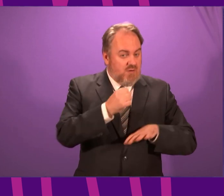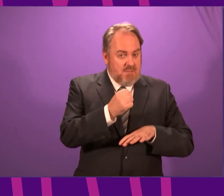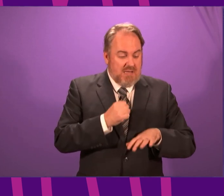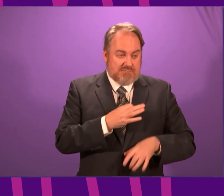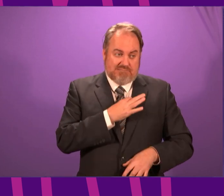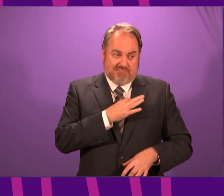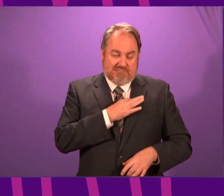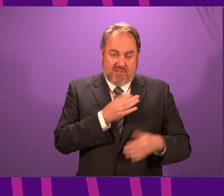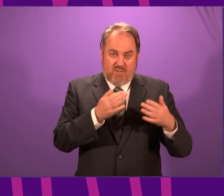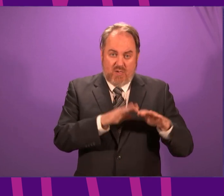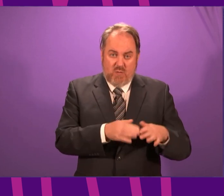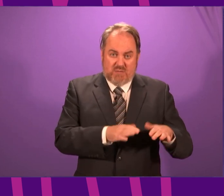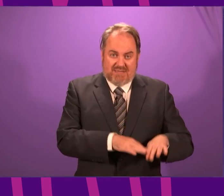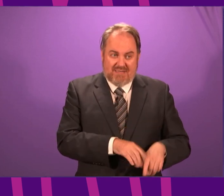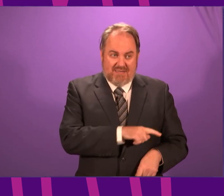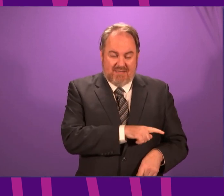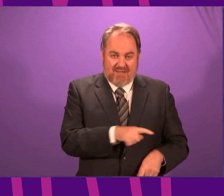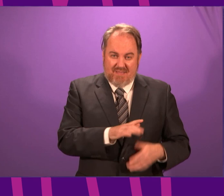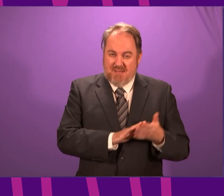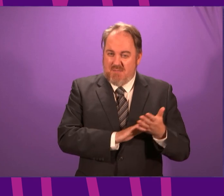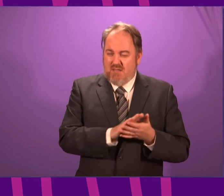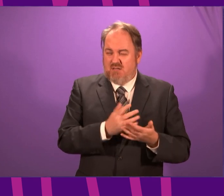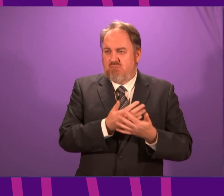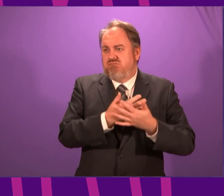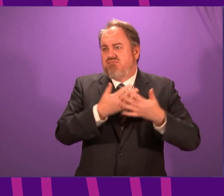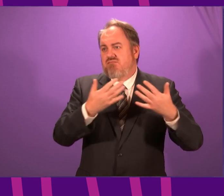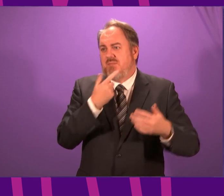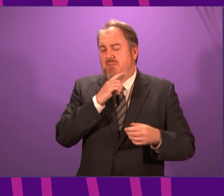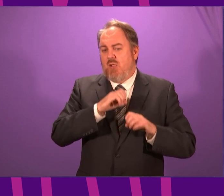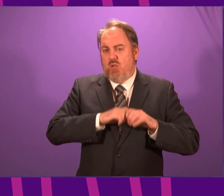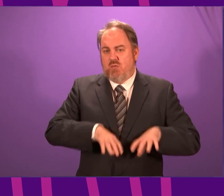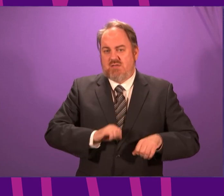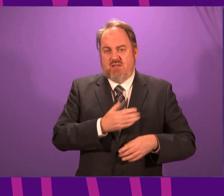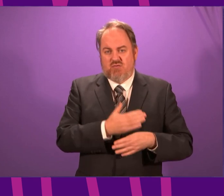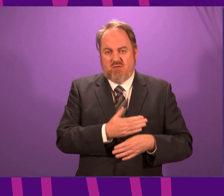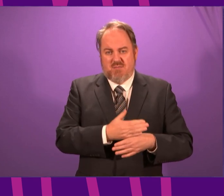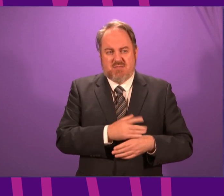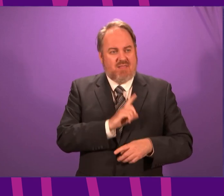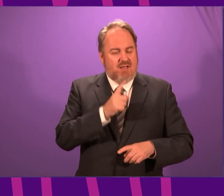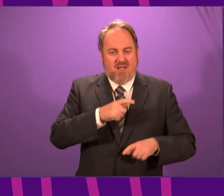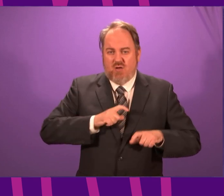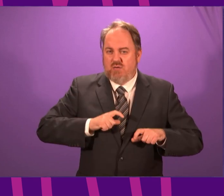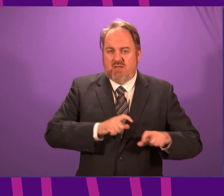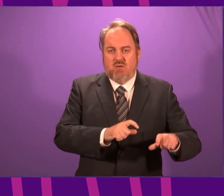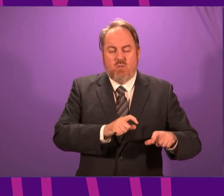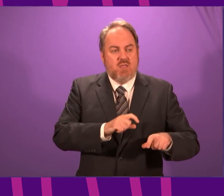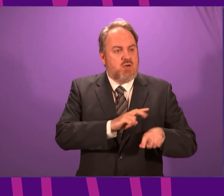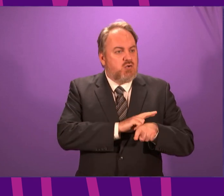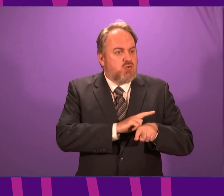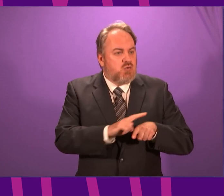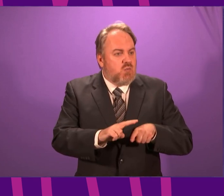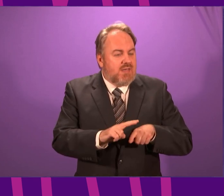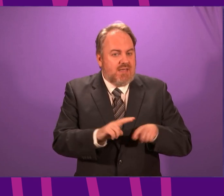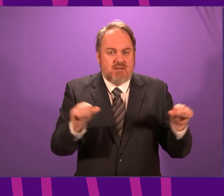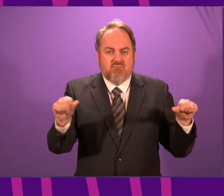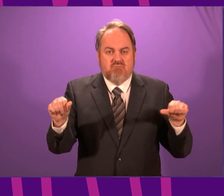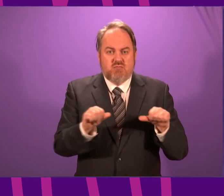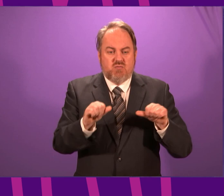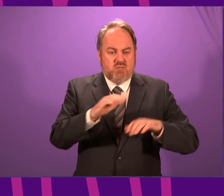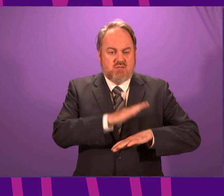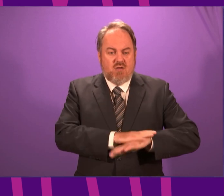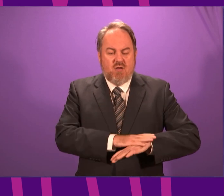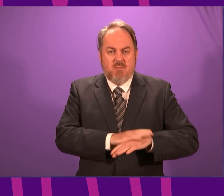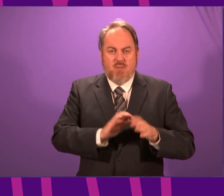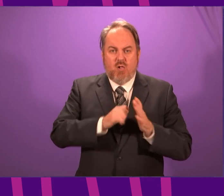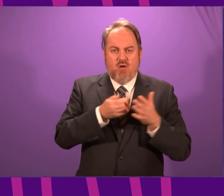down, and this will result in huge job losses. They cannot operate on the basis of a two-week temporary lockdown, which is